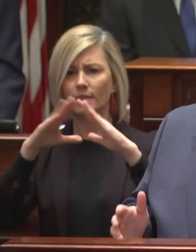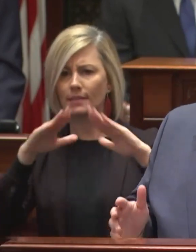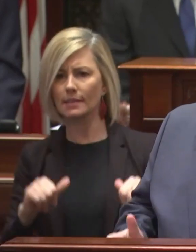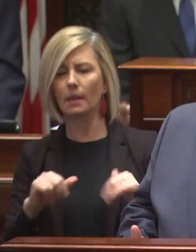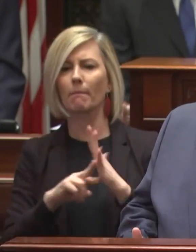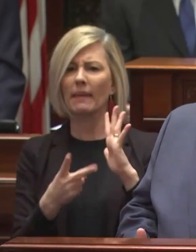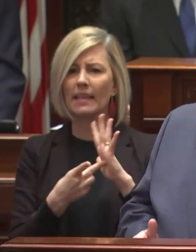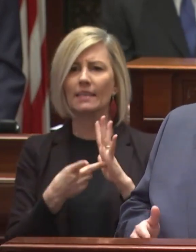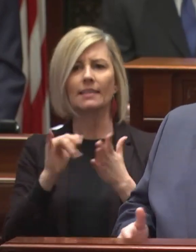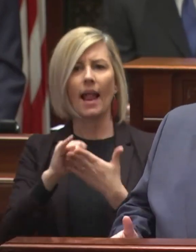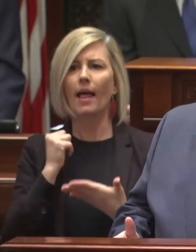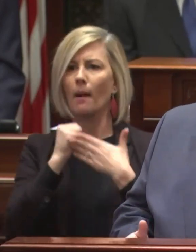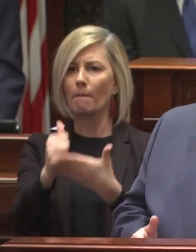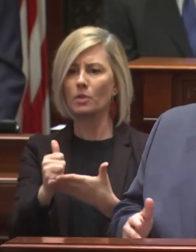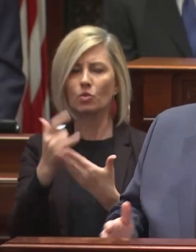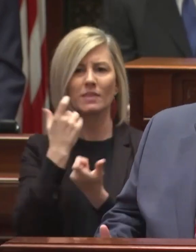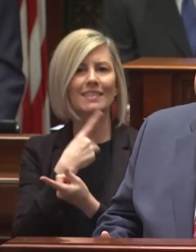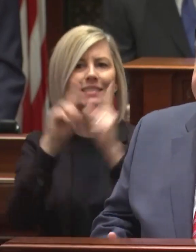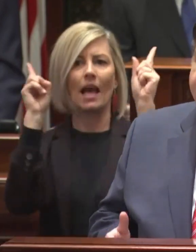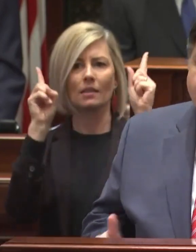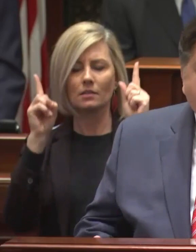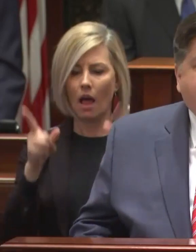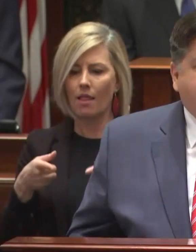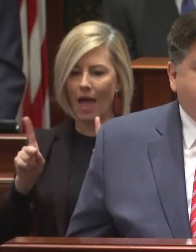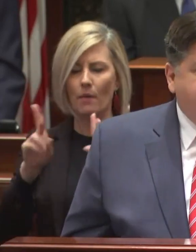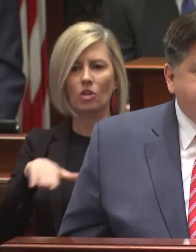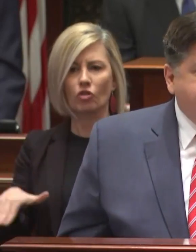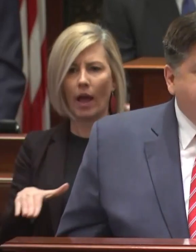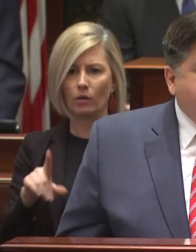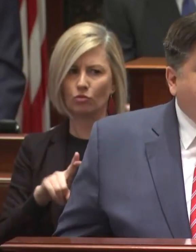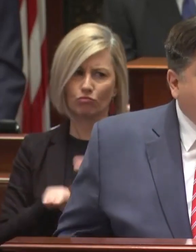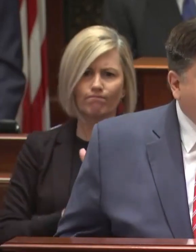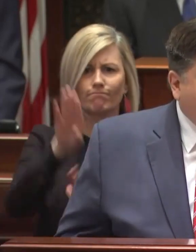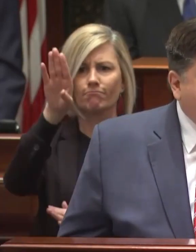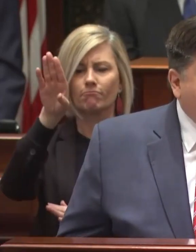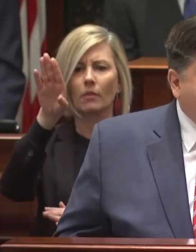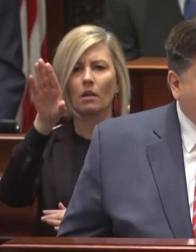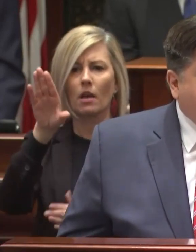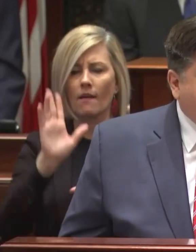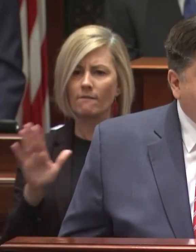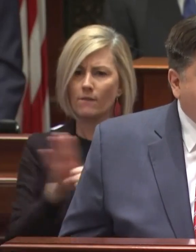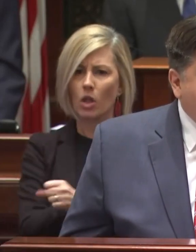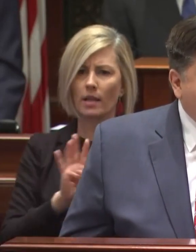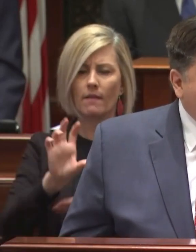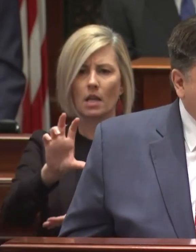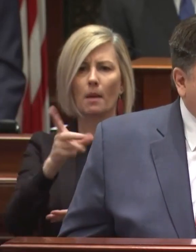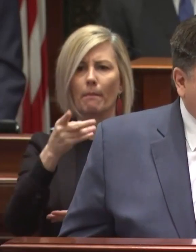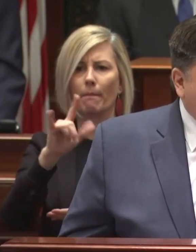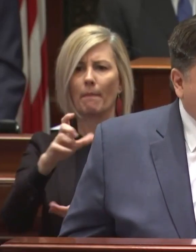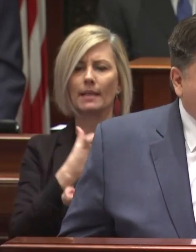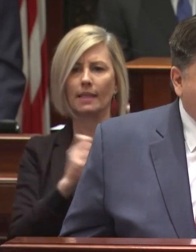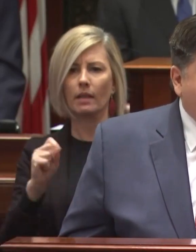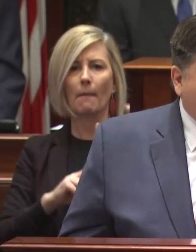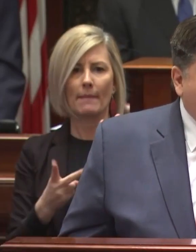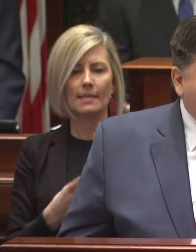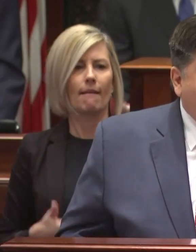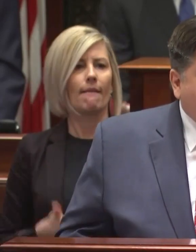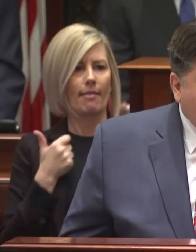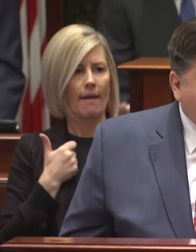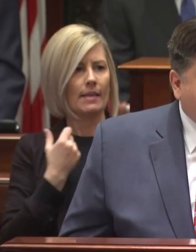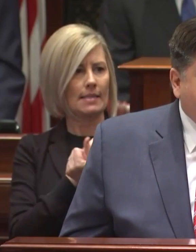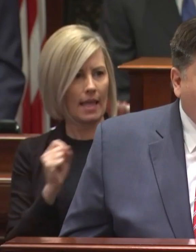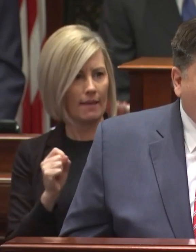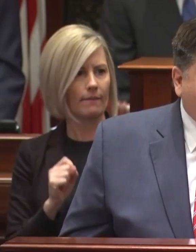is the slingshot to success, allowing a child to thrive. Fully funding public safety means a life saved,